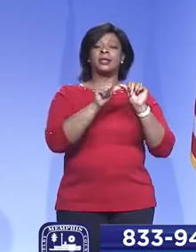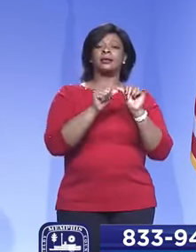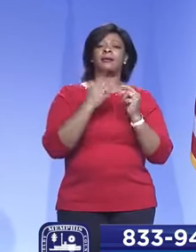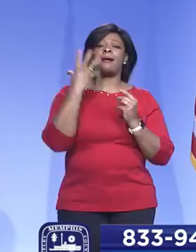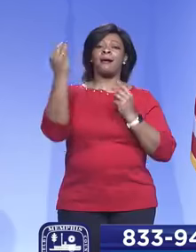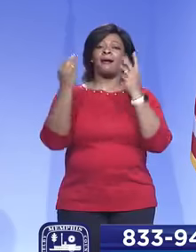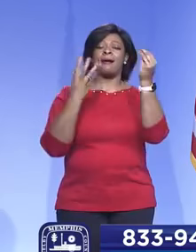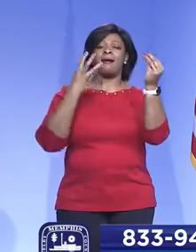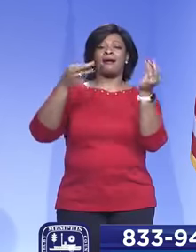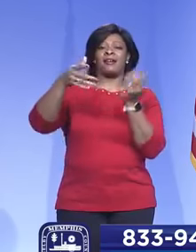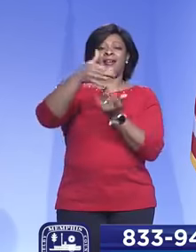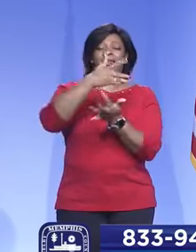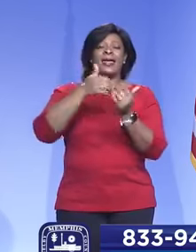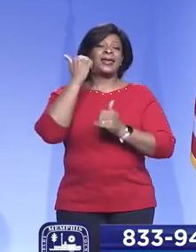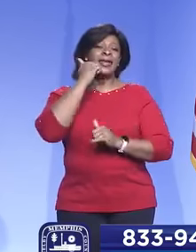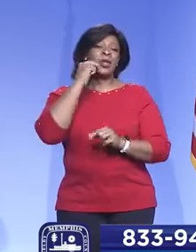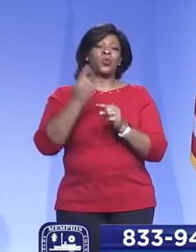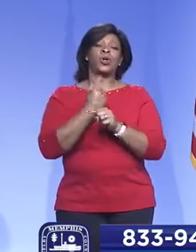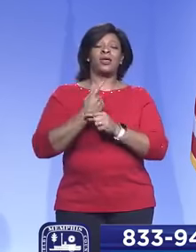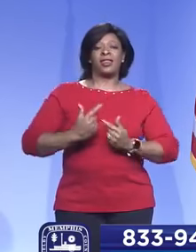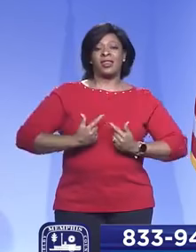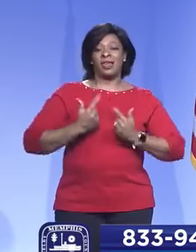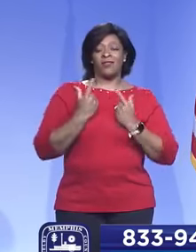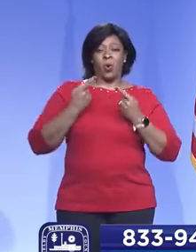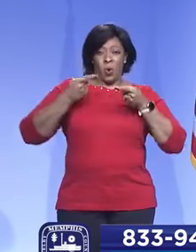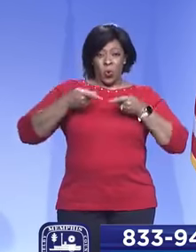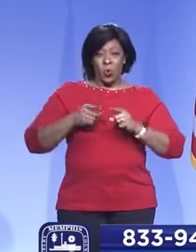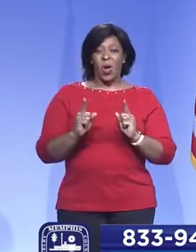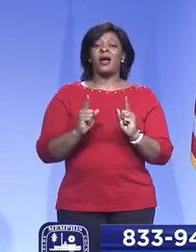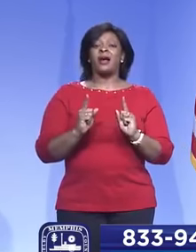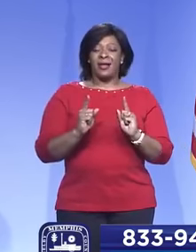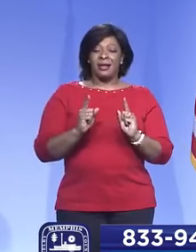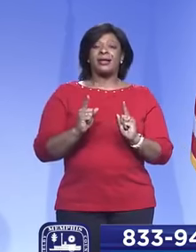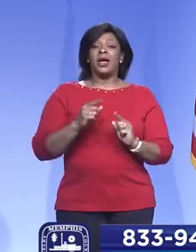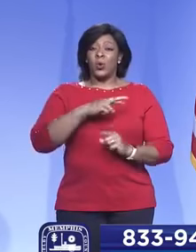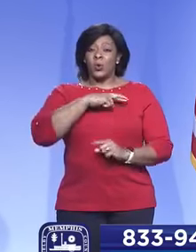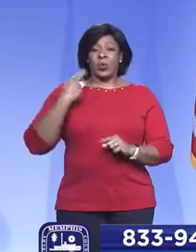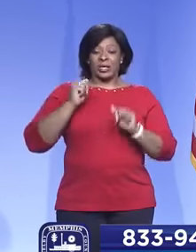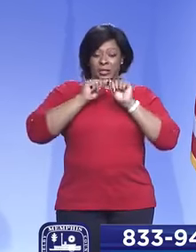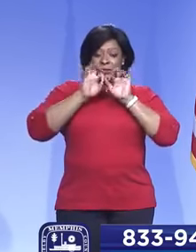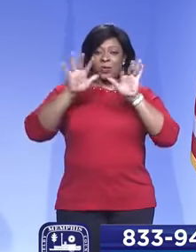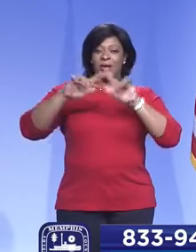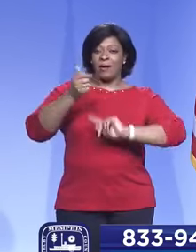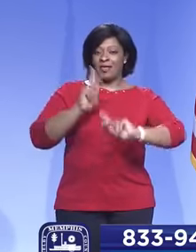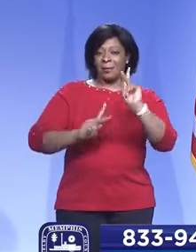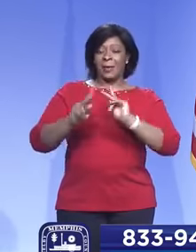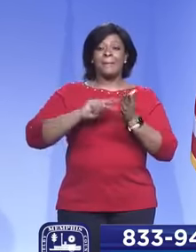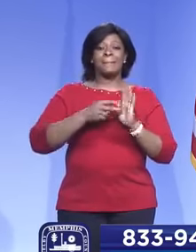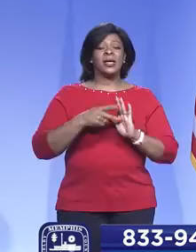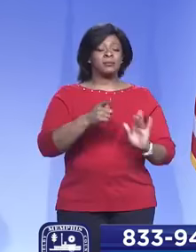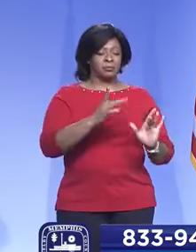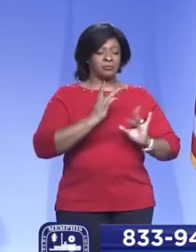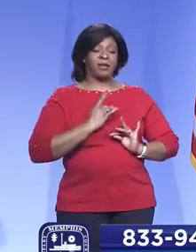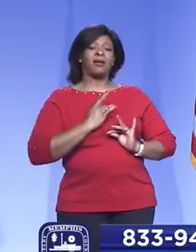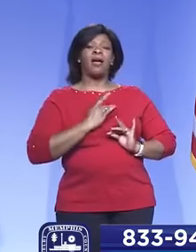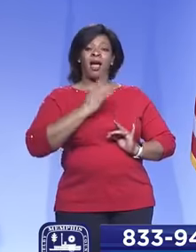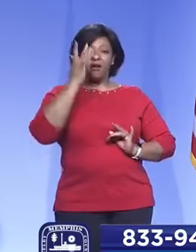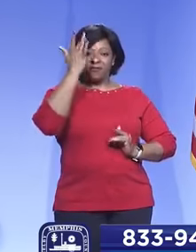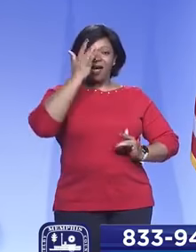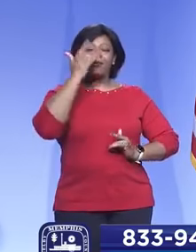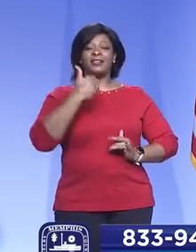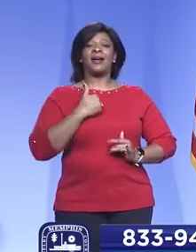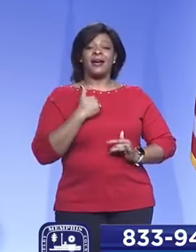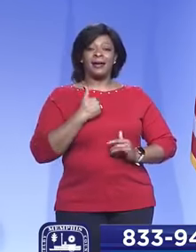in activities of daily living while they posed a risk to others. That means they were infectious and